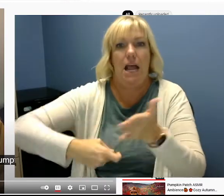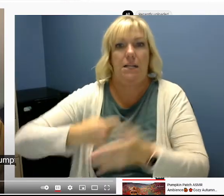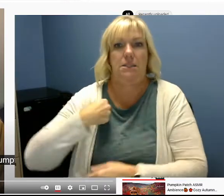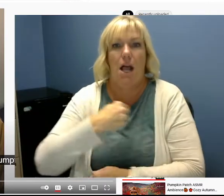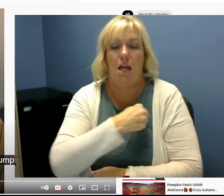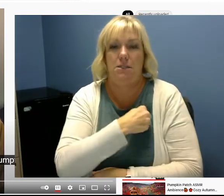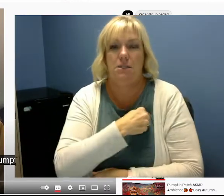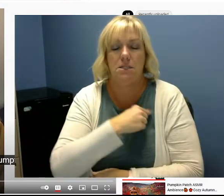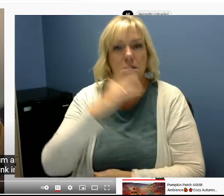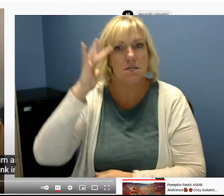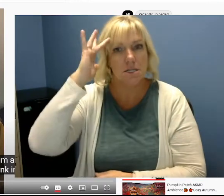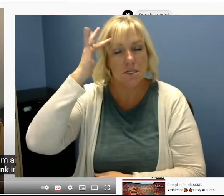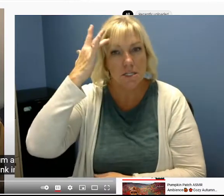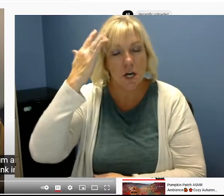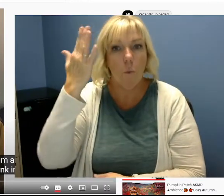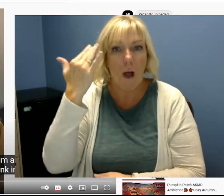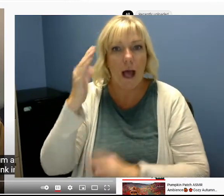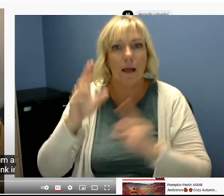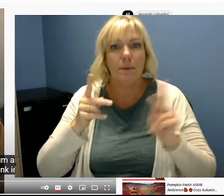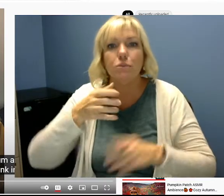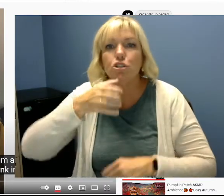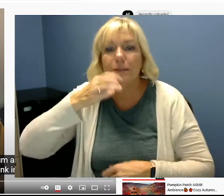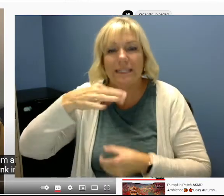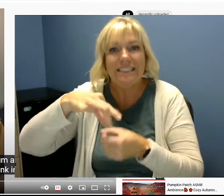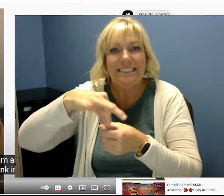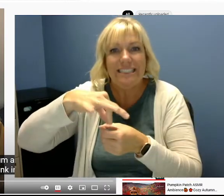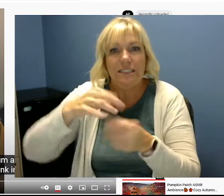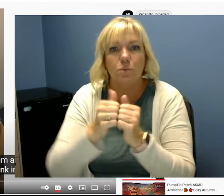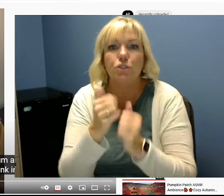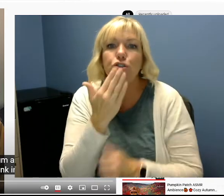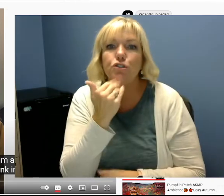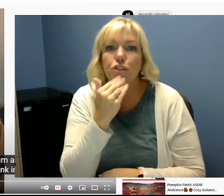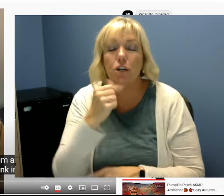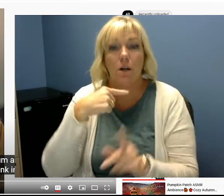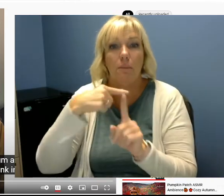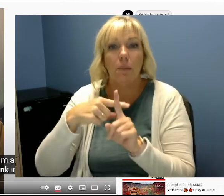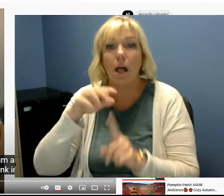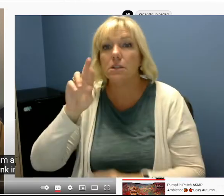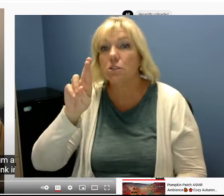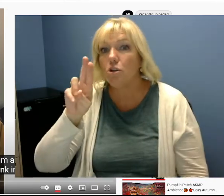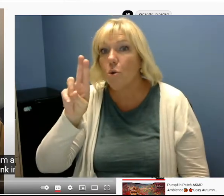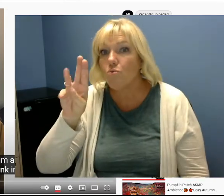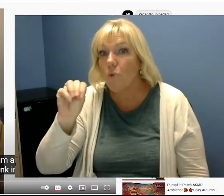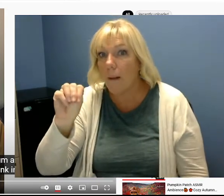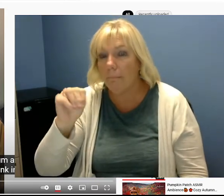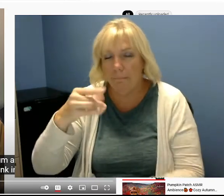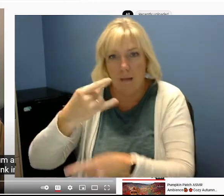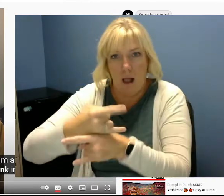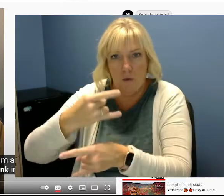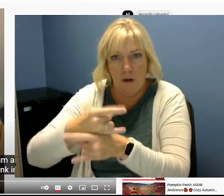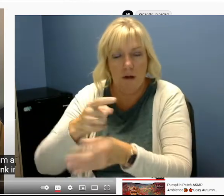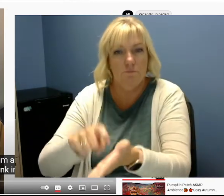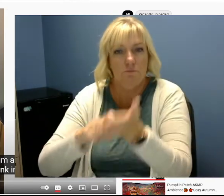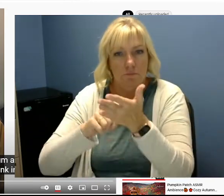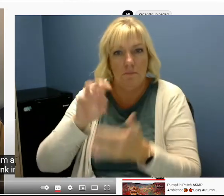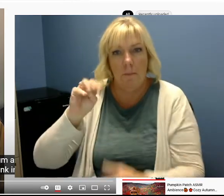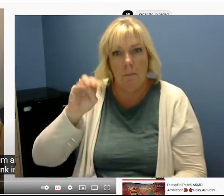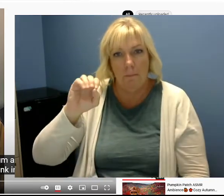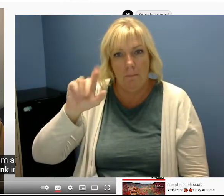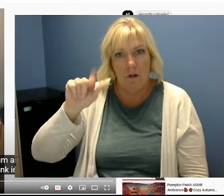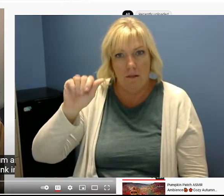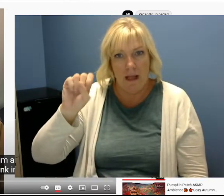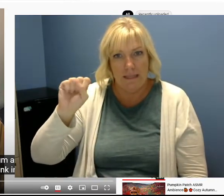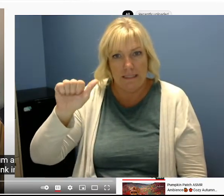tea. Also, rum. We use molasses to make rum. And pretty